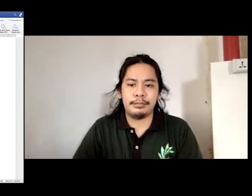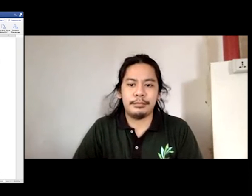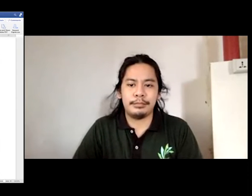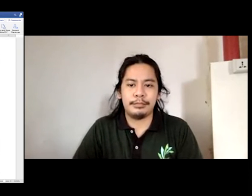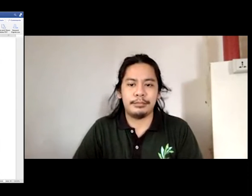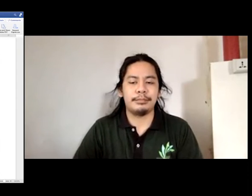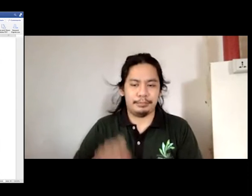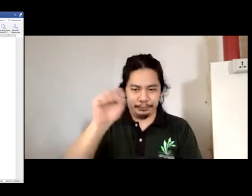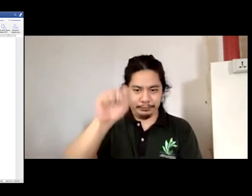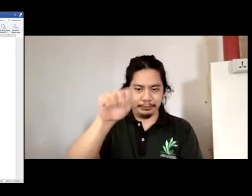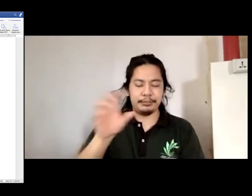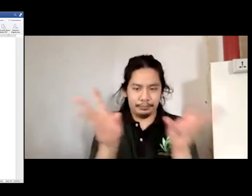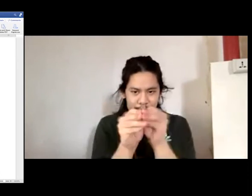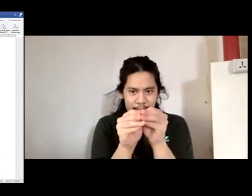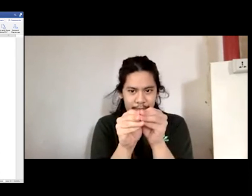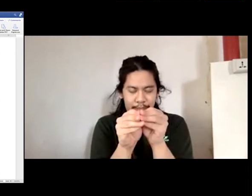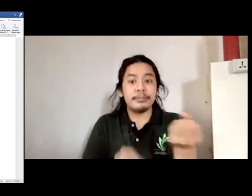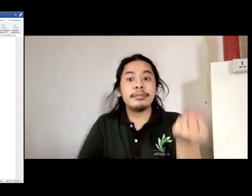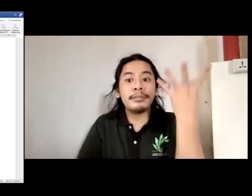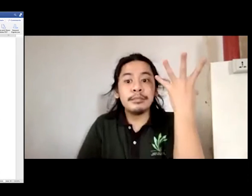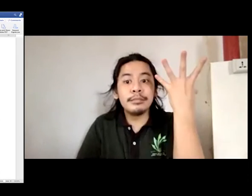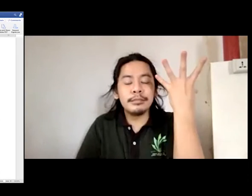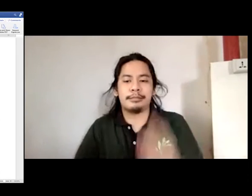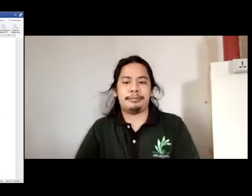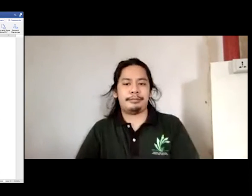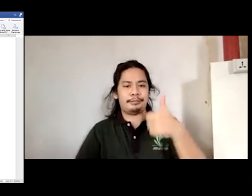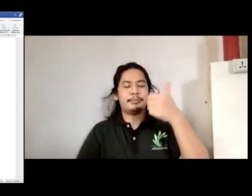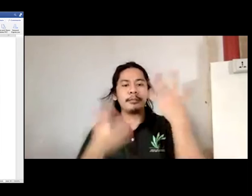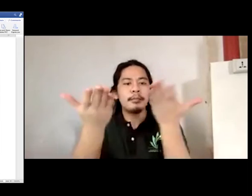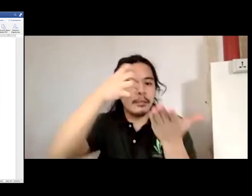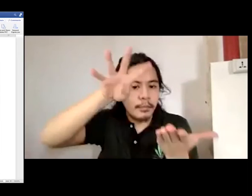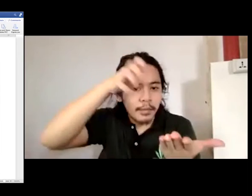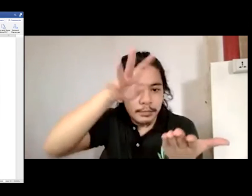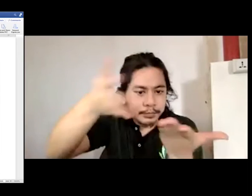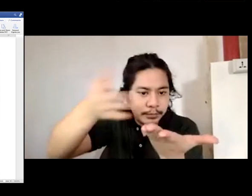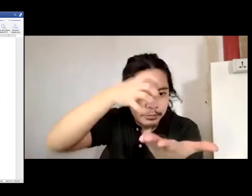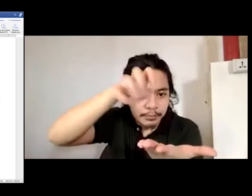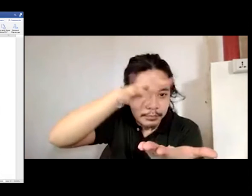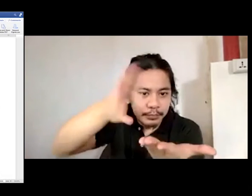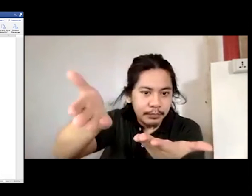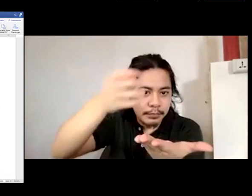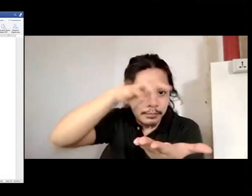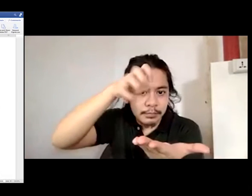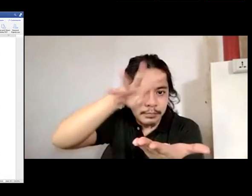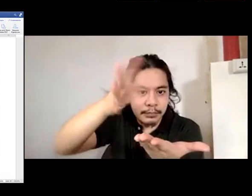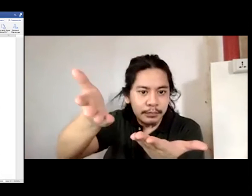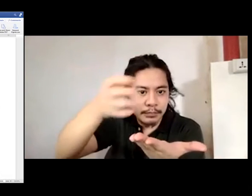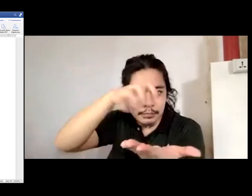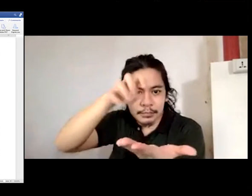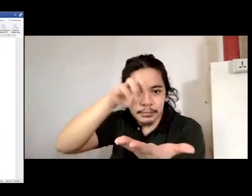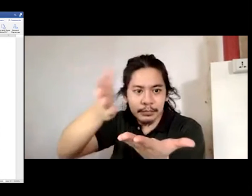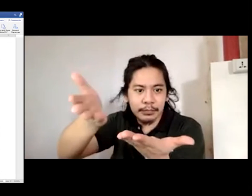Okay, so can you mark down 4 on the right hand is fine. So then we need to